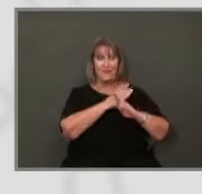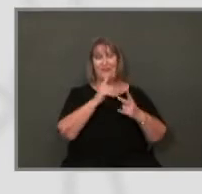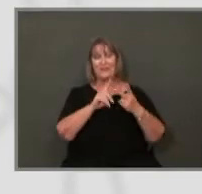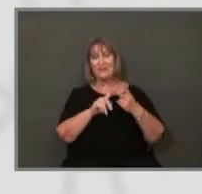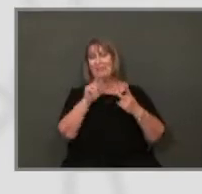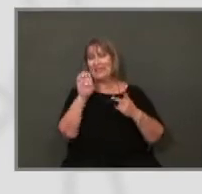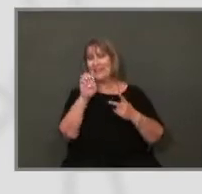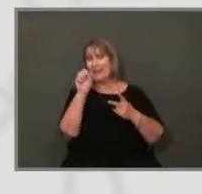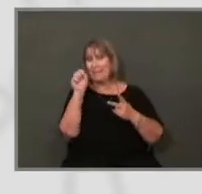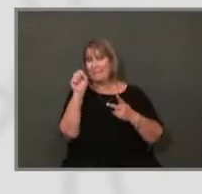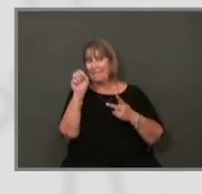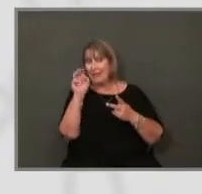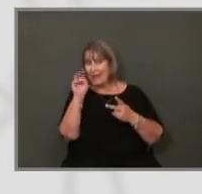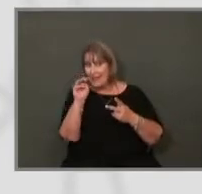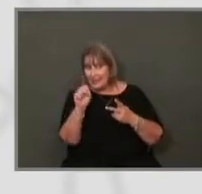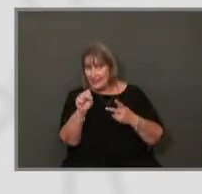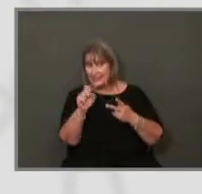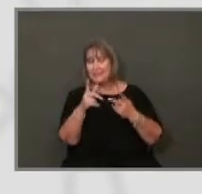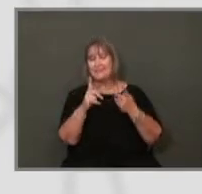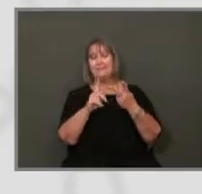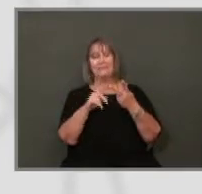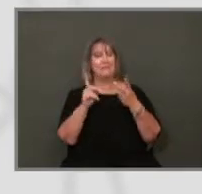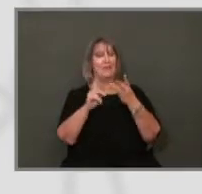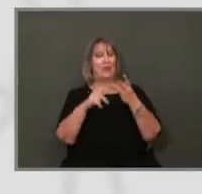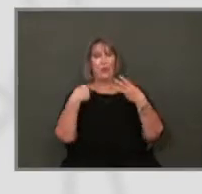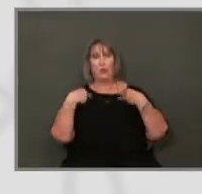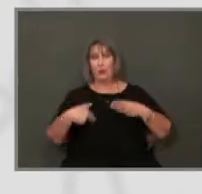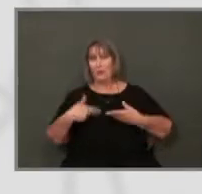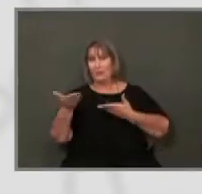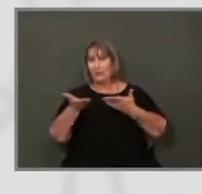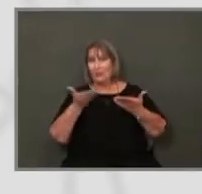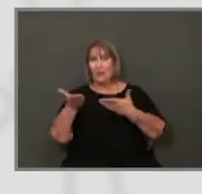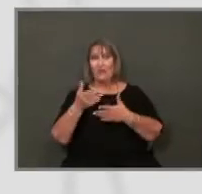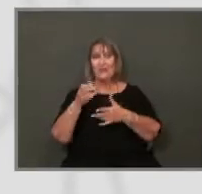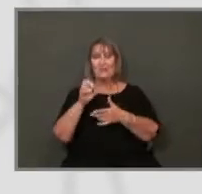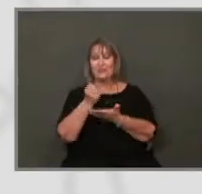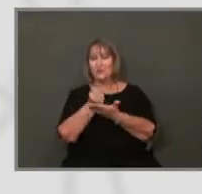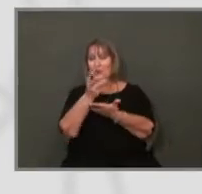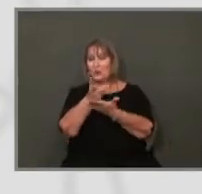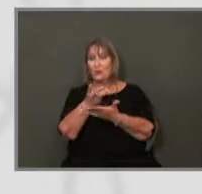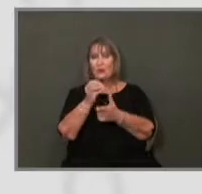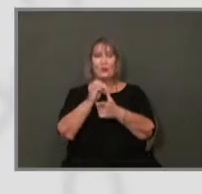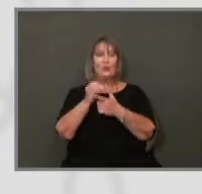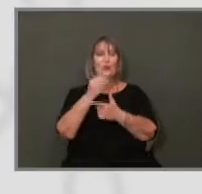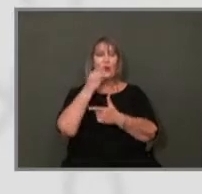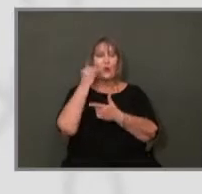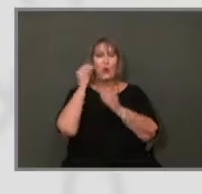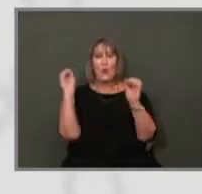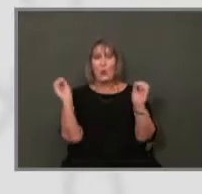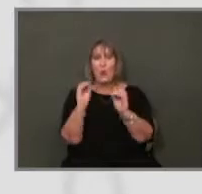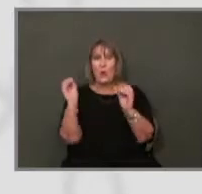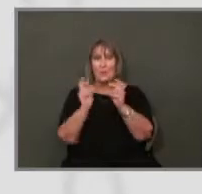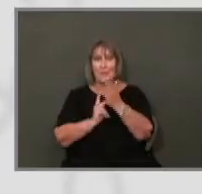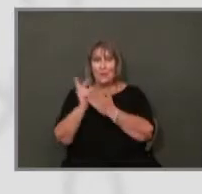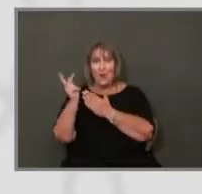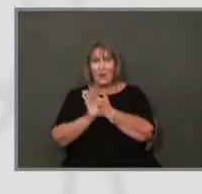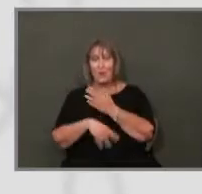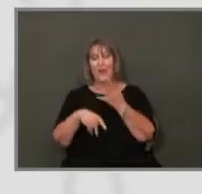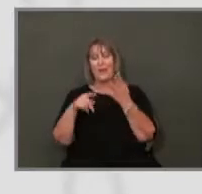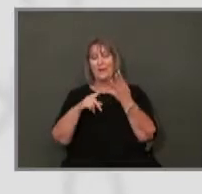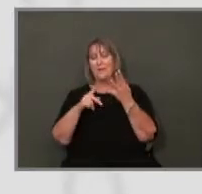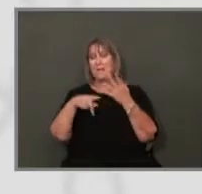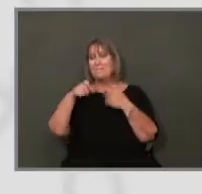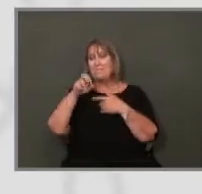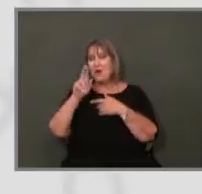human services deals with when they're dealing with either social service activities or the homelessness, parks programming and